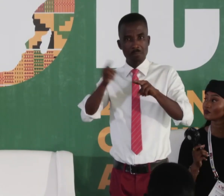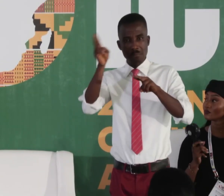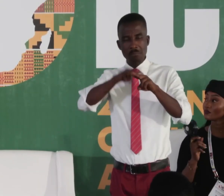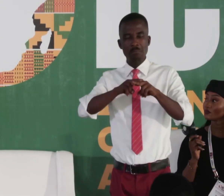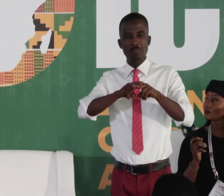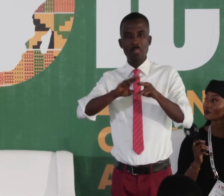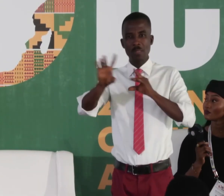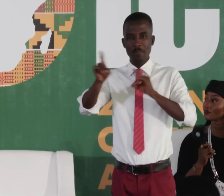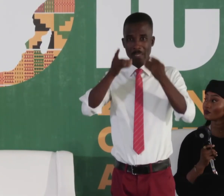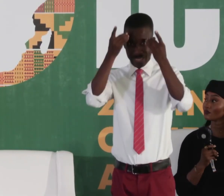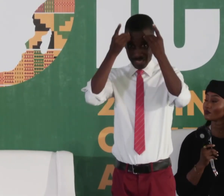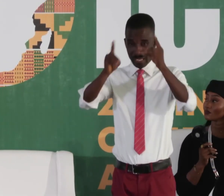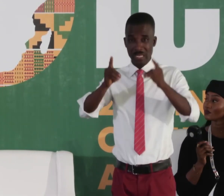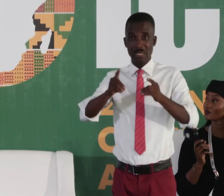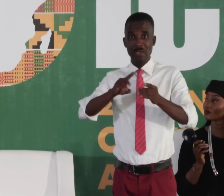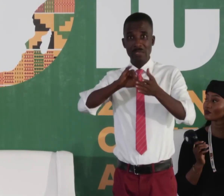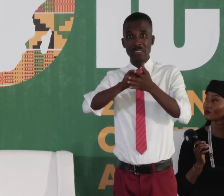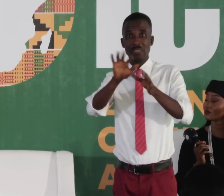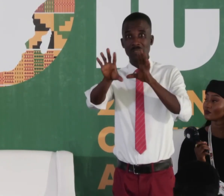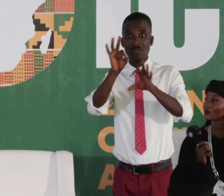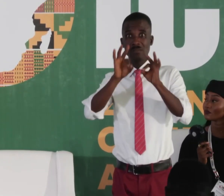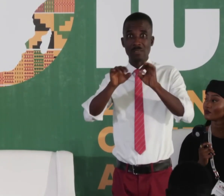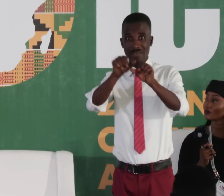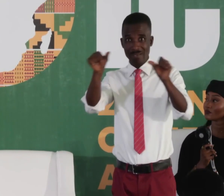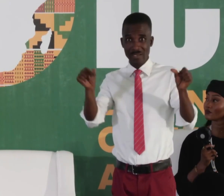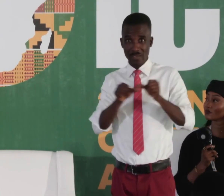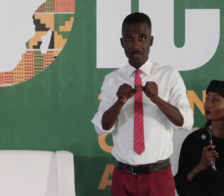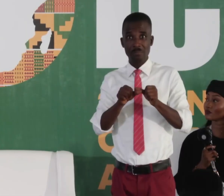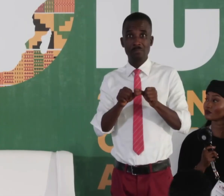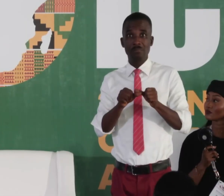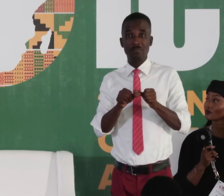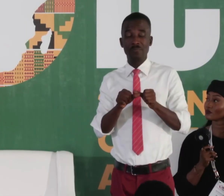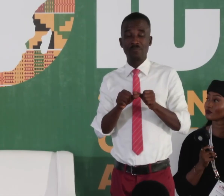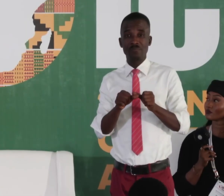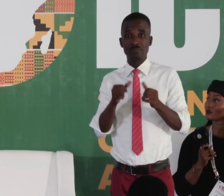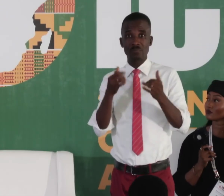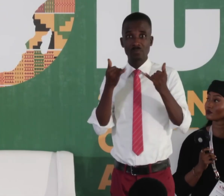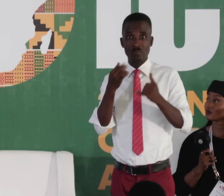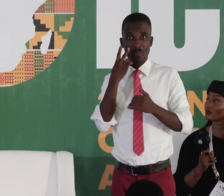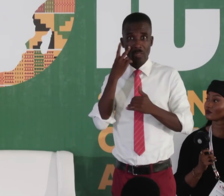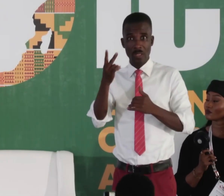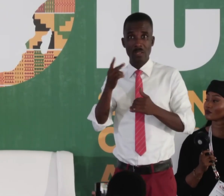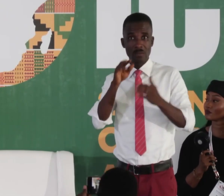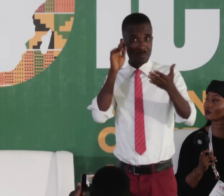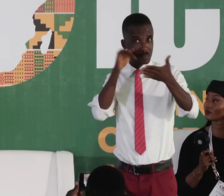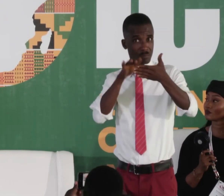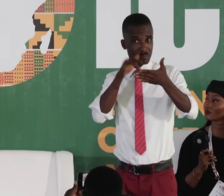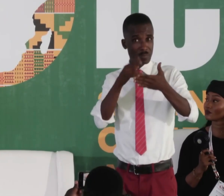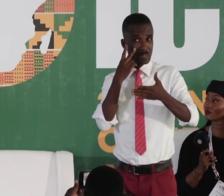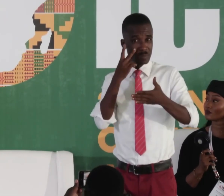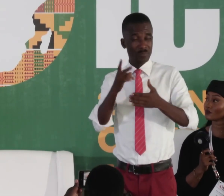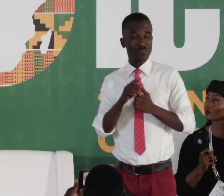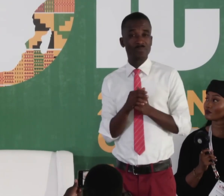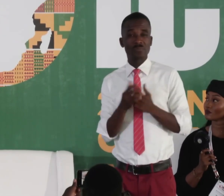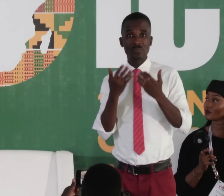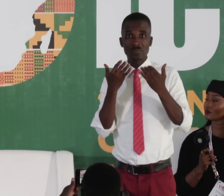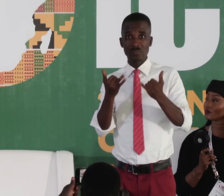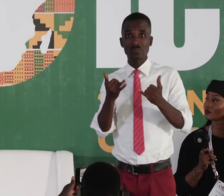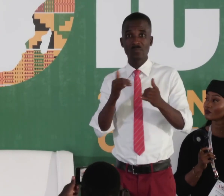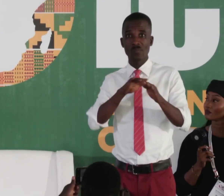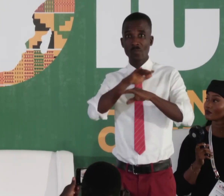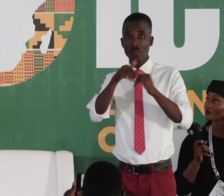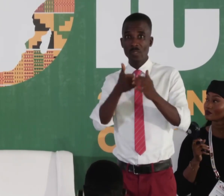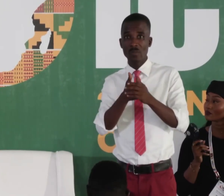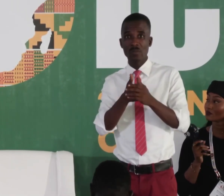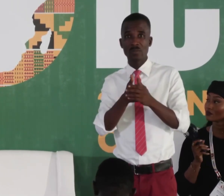that will determine this choice of recommending PrEP to their partners. So we conducted a study, next slide, a study that was